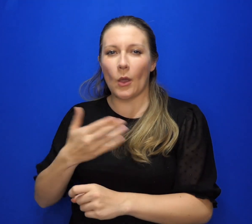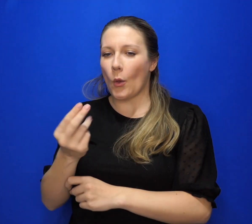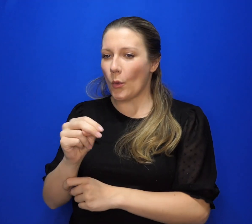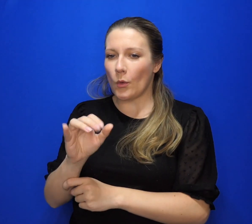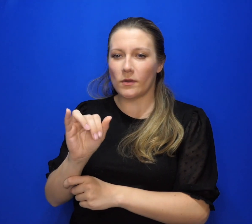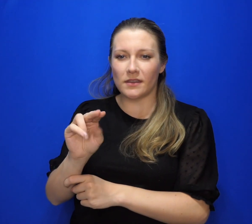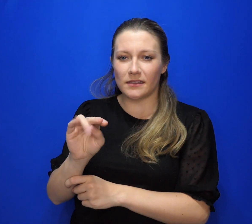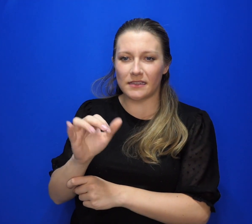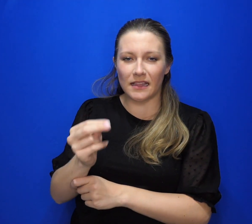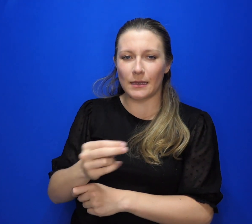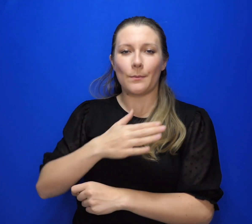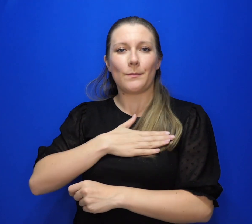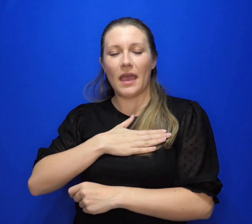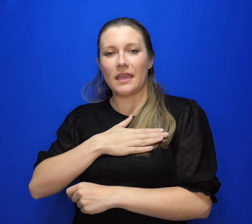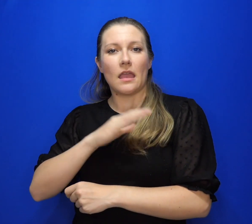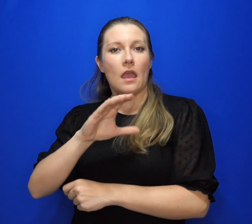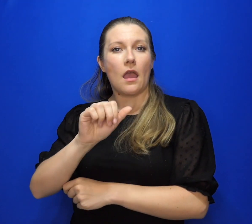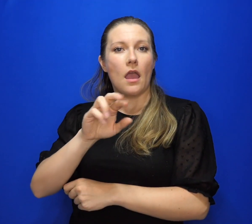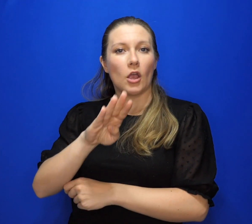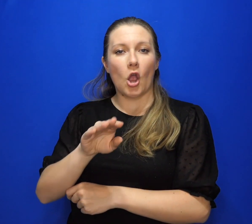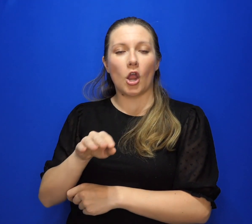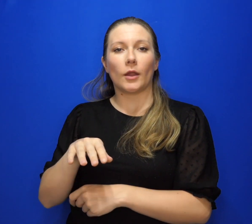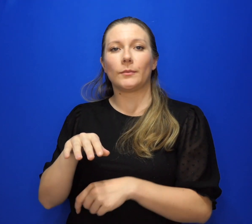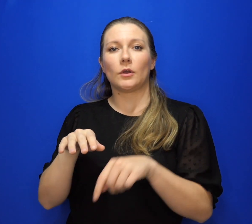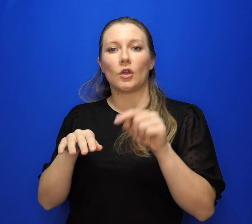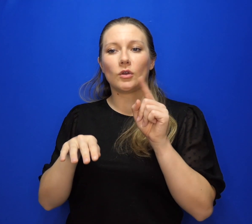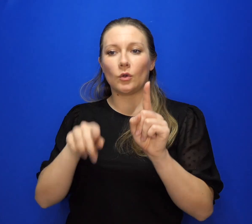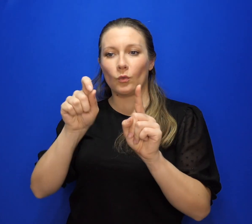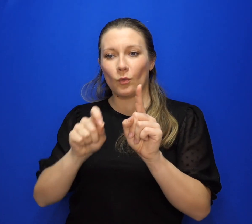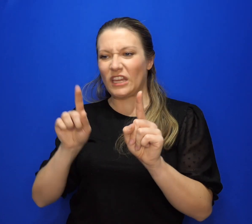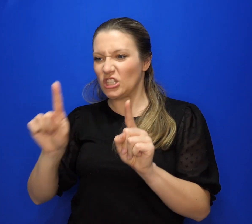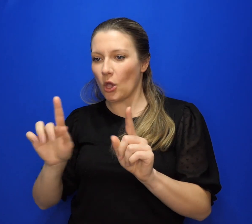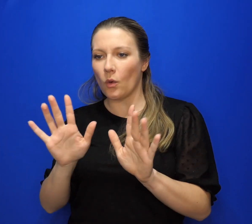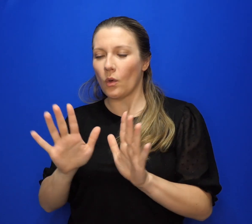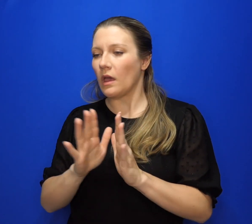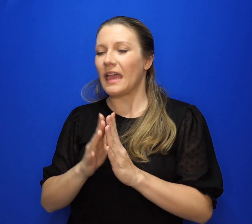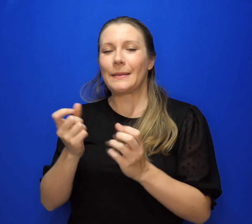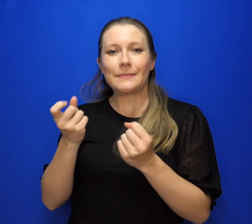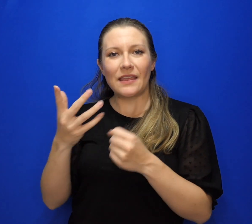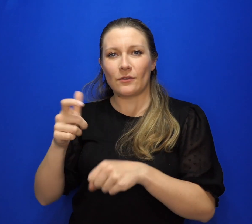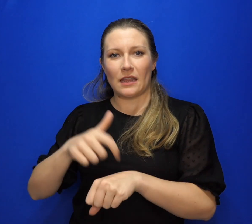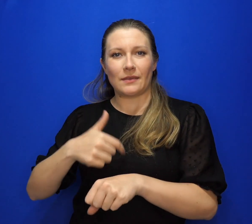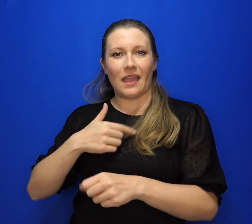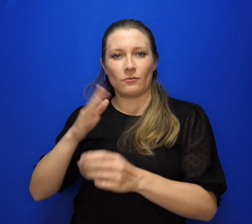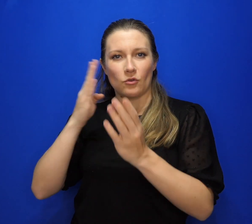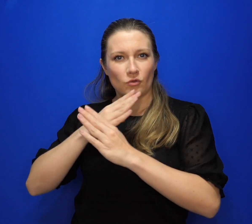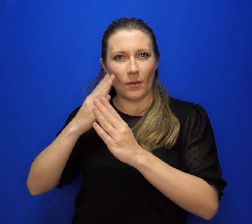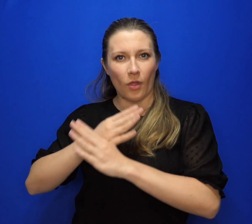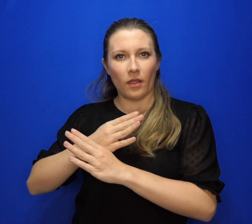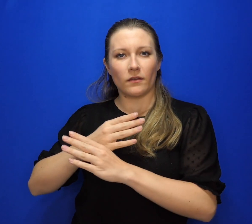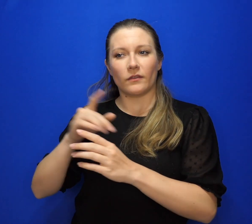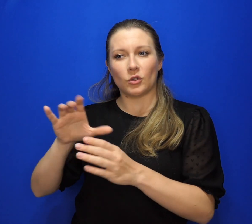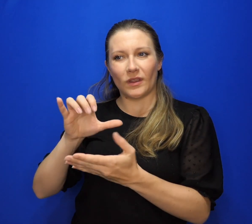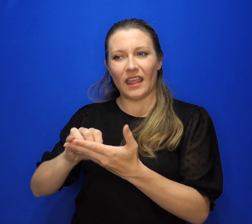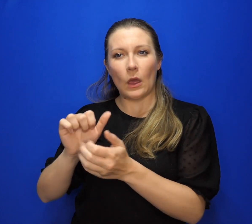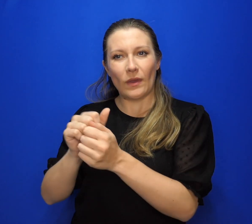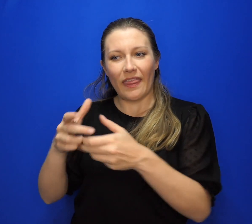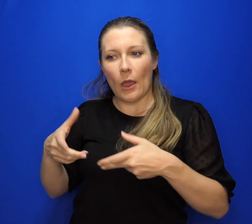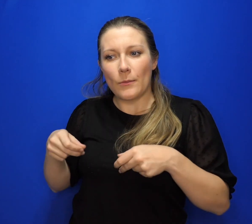I did, I got in trouble. And several times I got in trouble for doing it without permission, which this is an adult who's now being